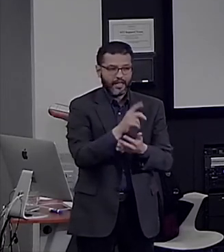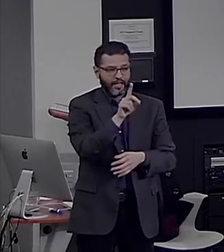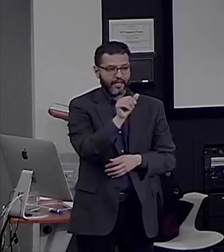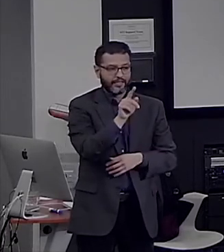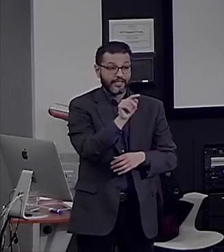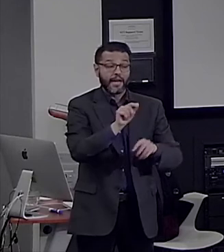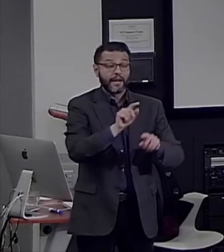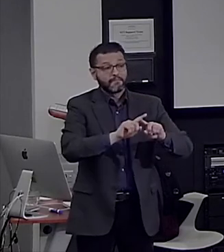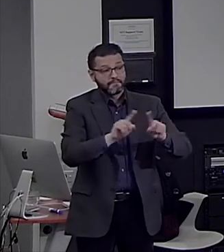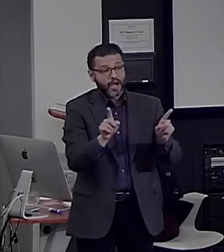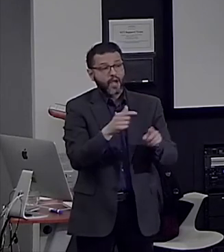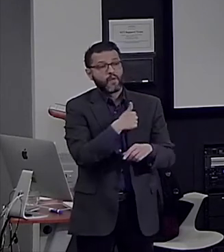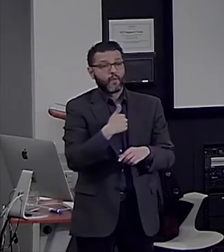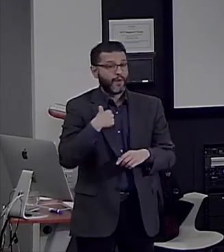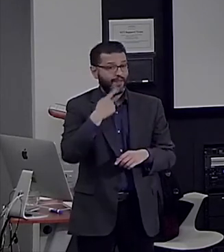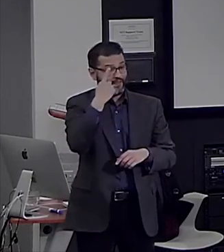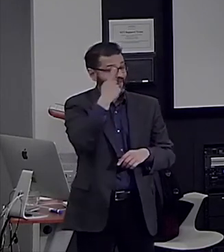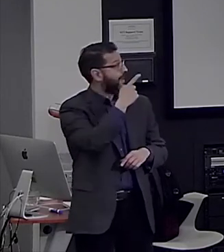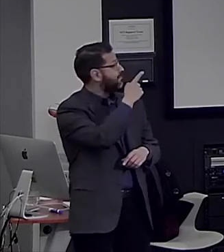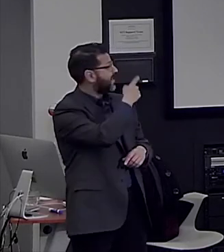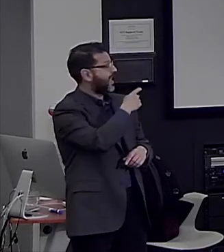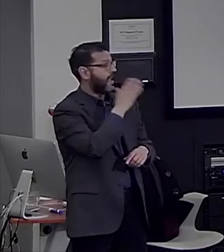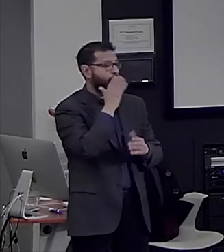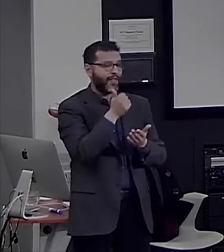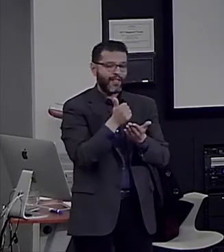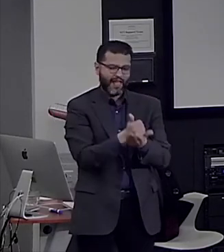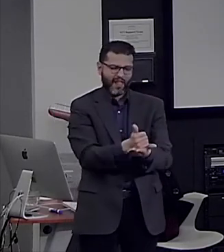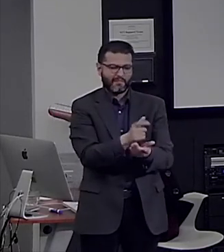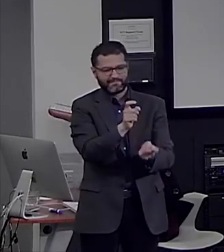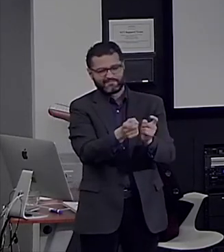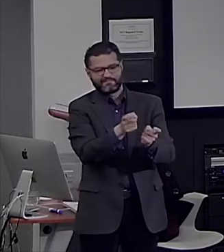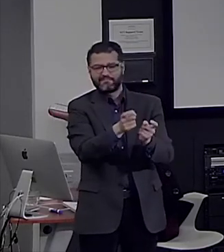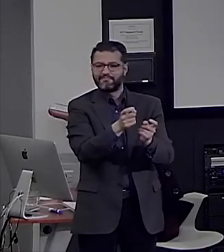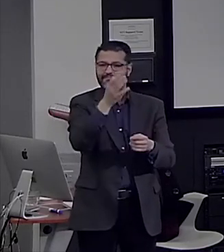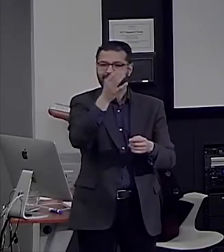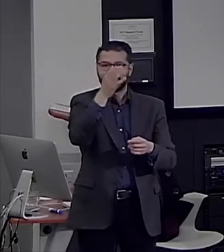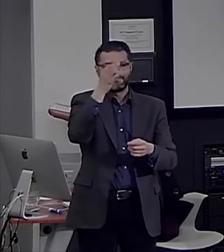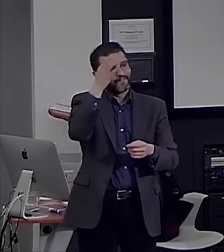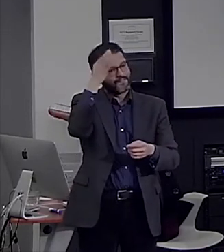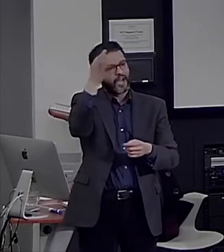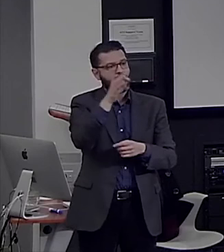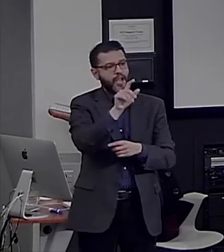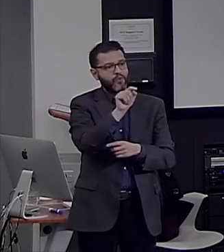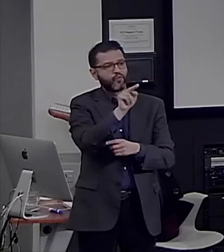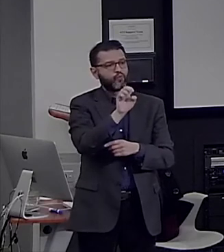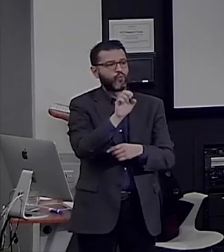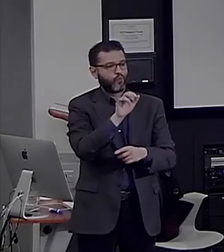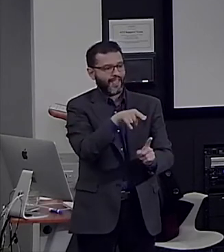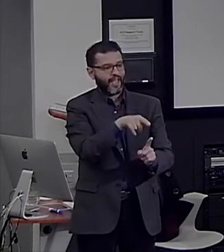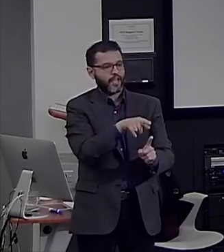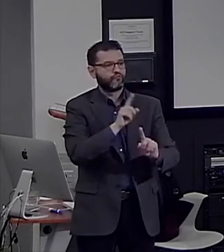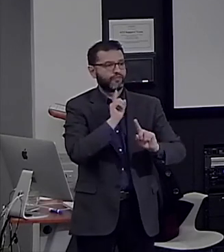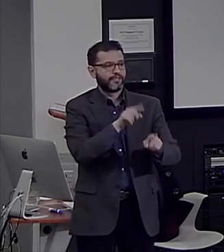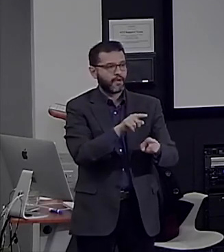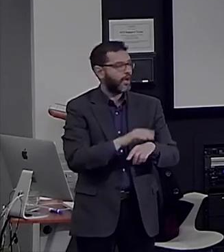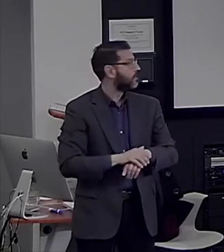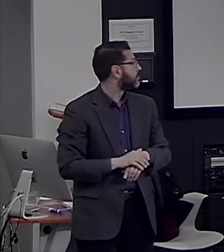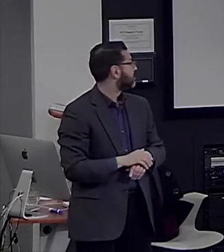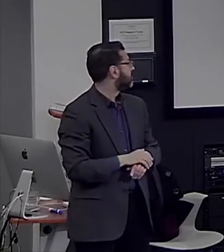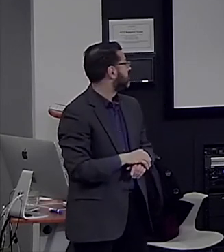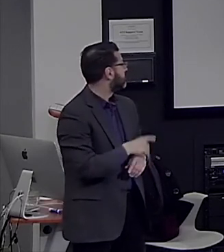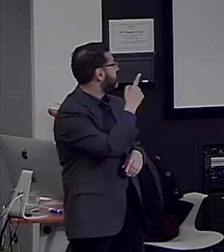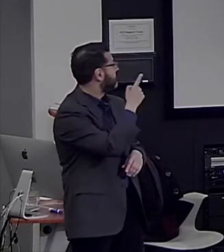fine-tune that response and sharpening is evident for both trained and untrained stimuli over